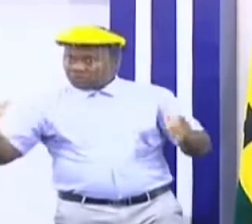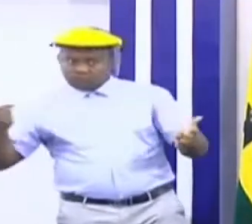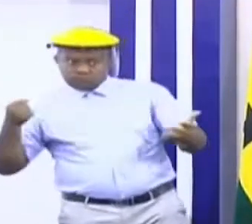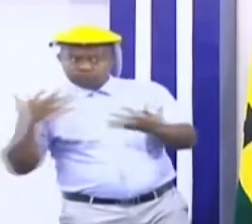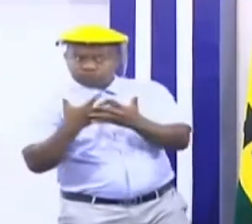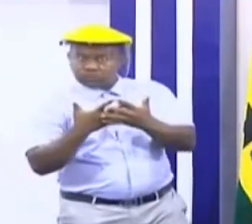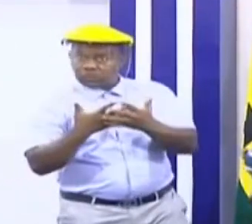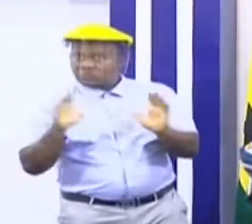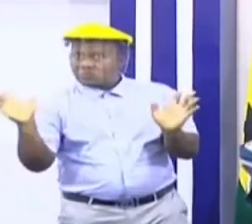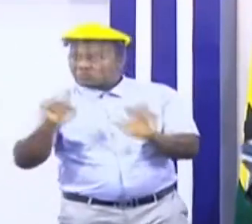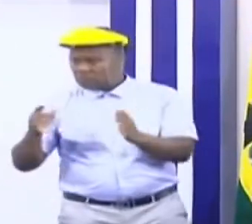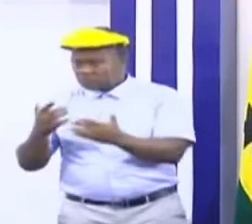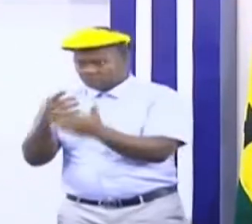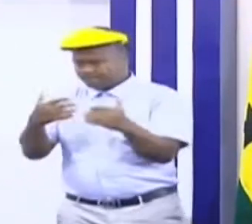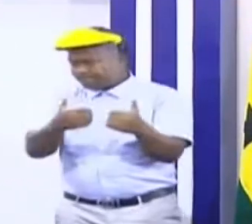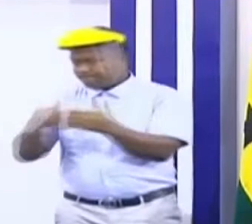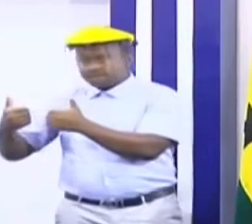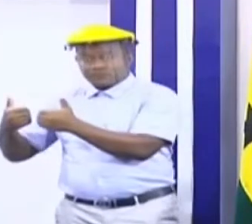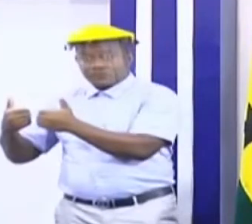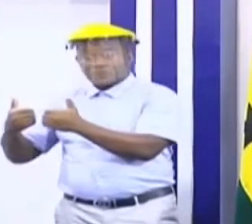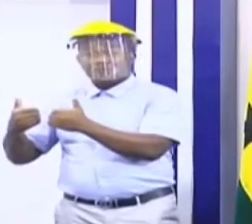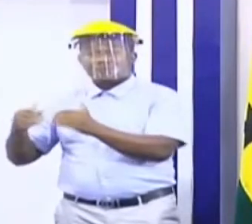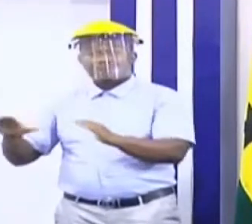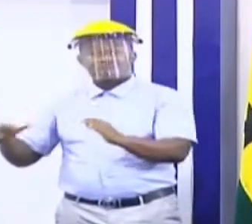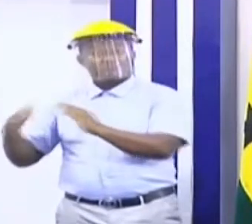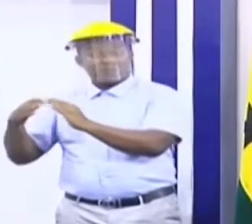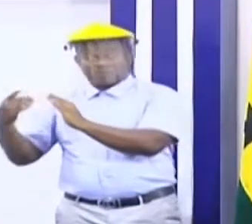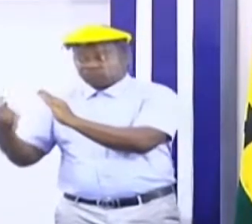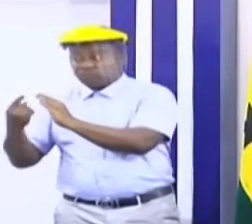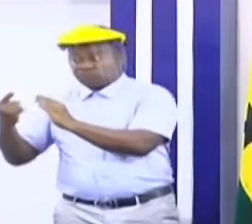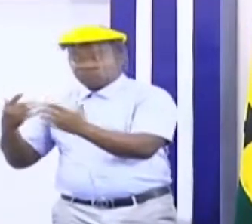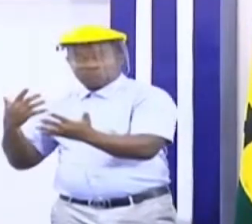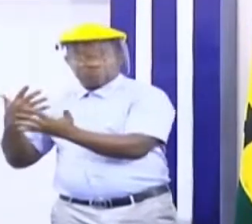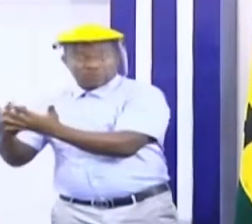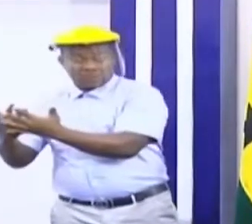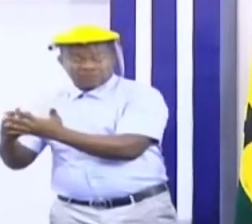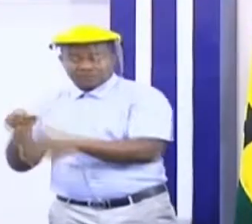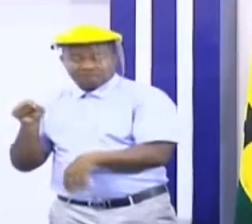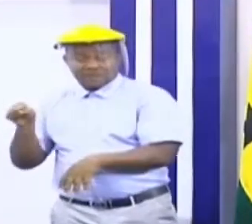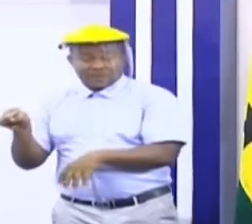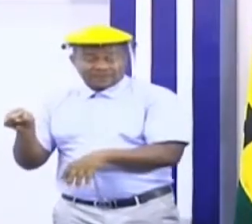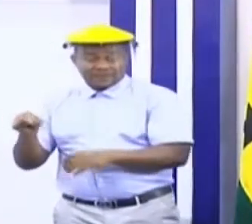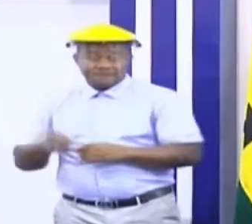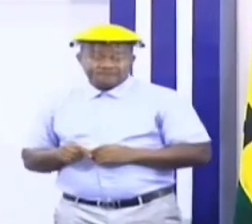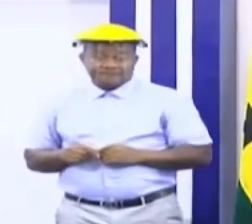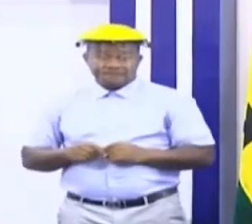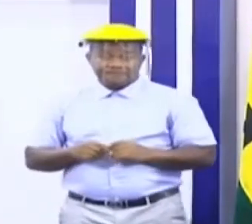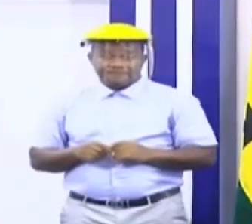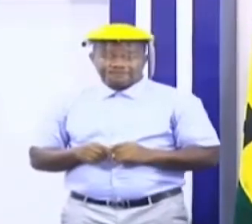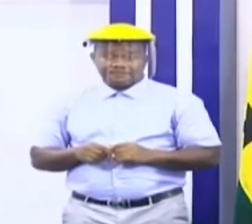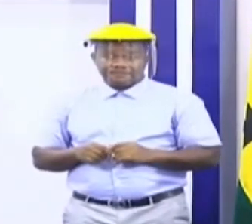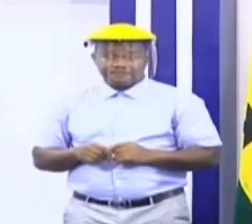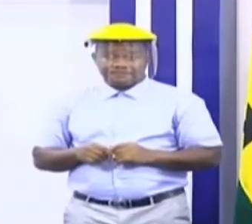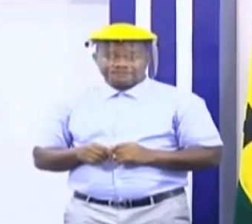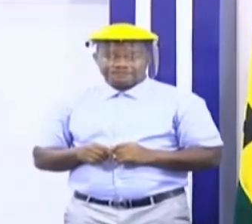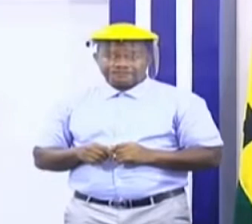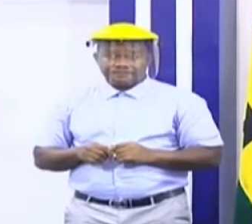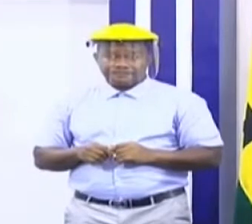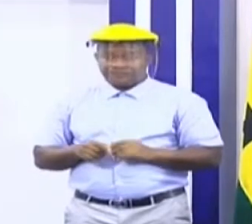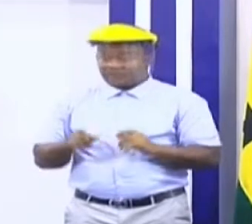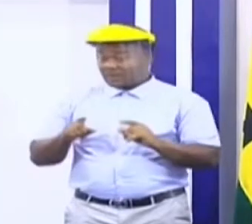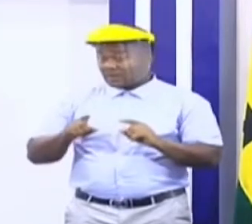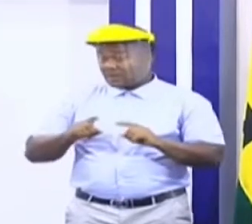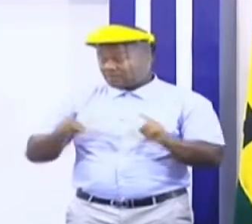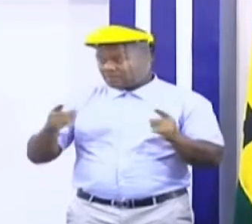how quickly you can see some of these things in terms of the sanctions side also happening. But those sanctions